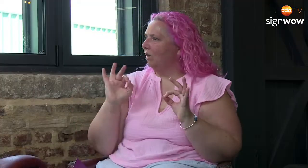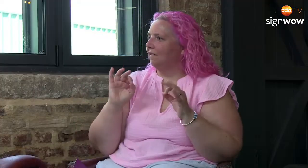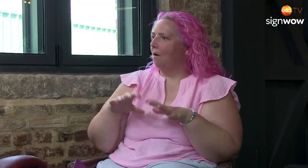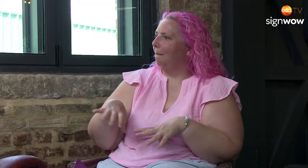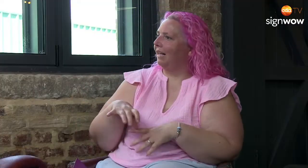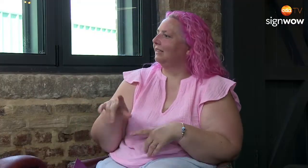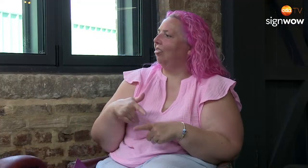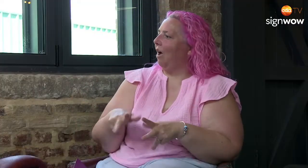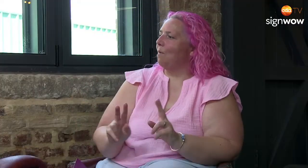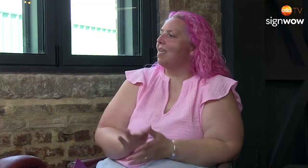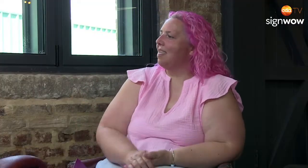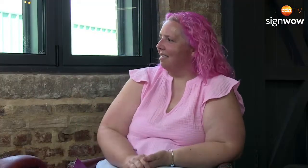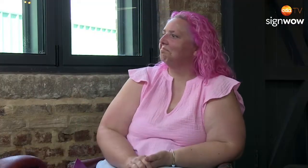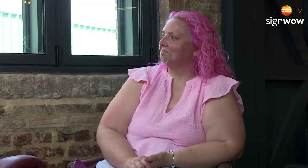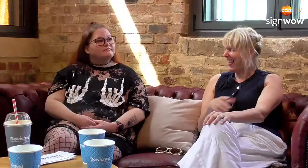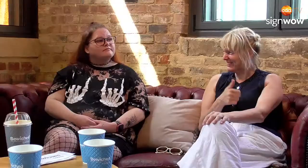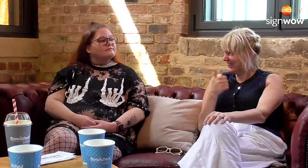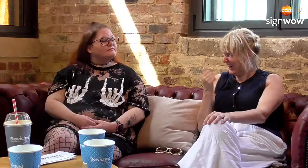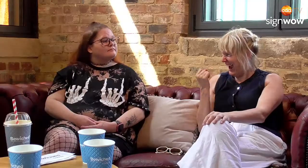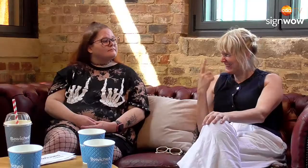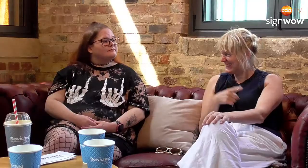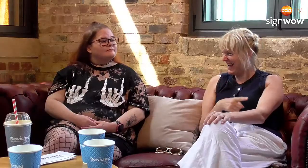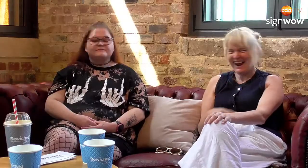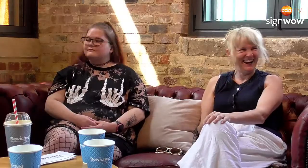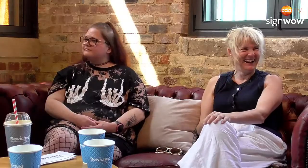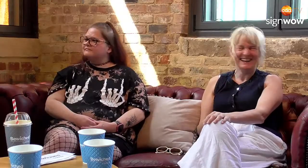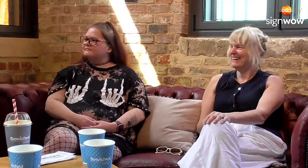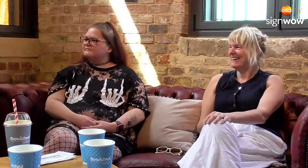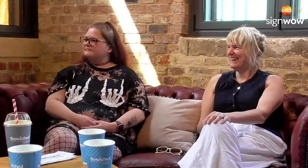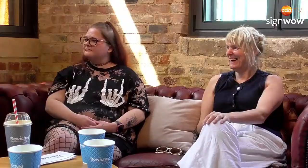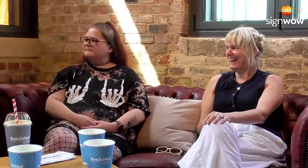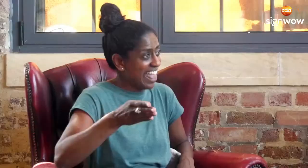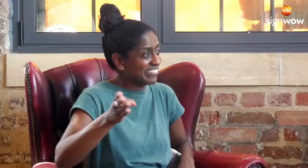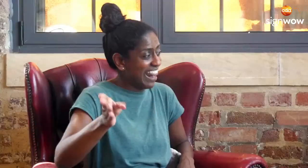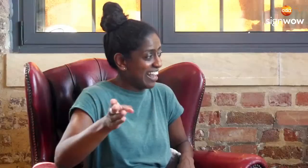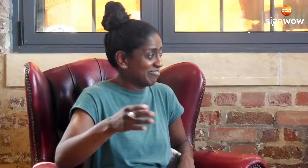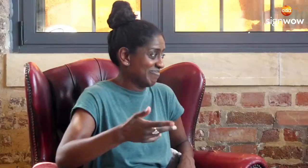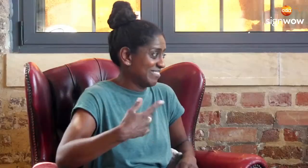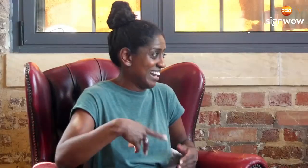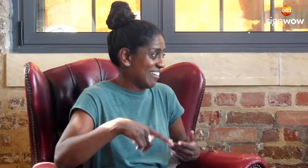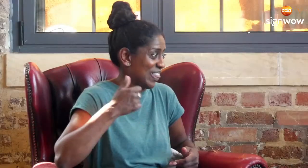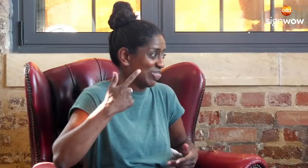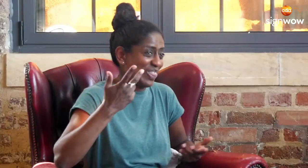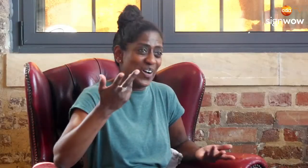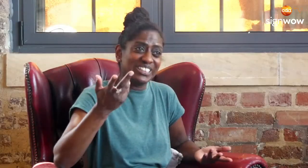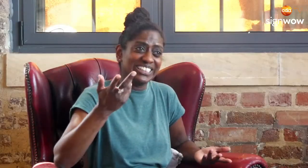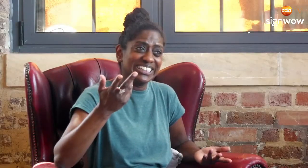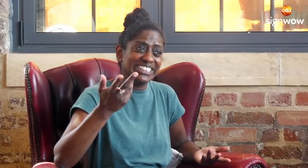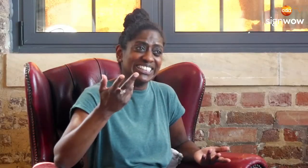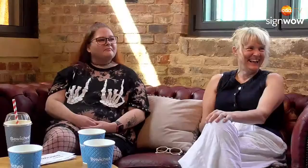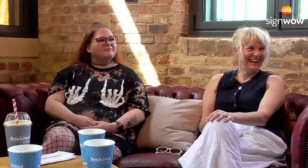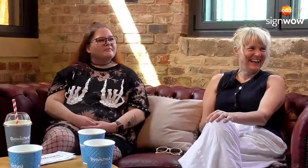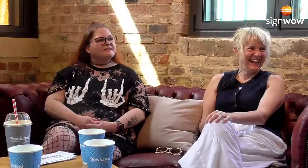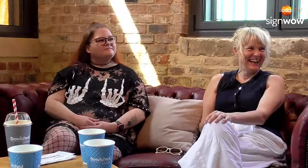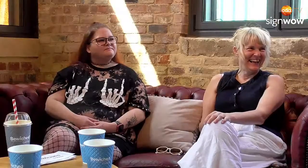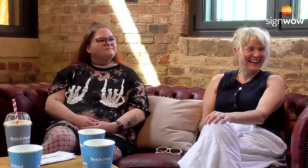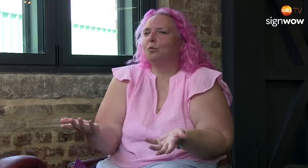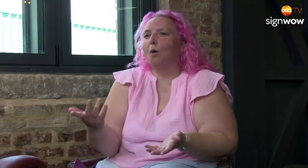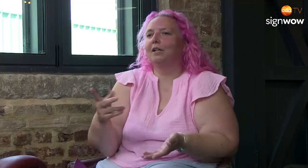most amazing places that way. Oh, I love that. That's a great idea. I like that, yeah. Take 5 left. Or, you know, 5 we'll say left,